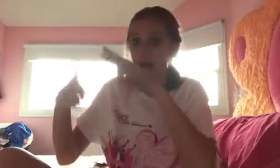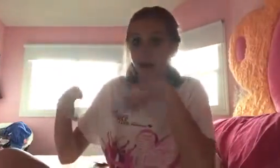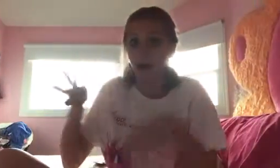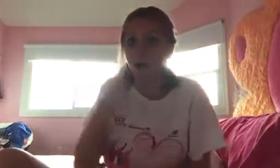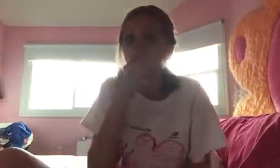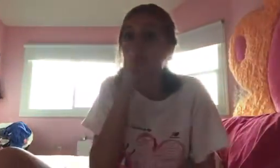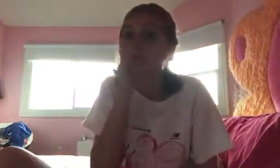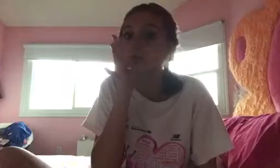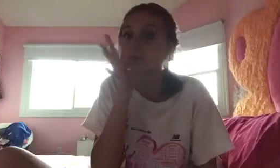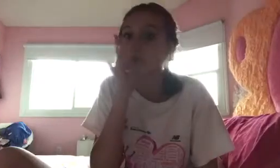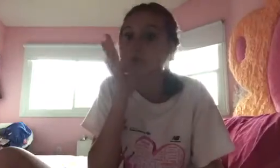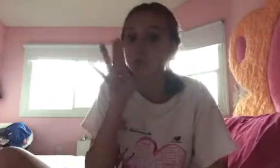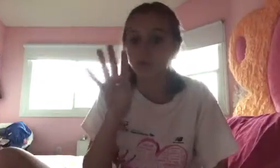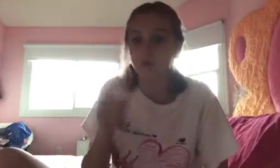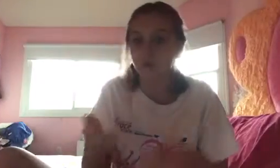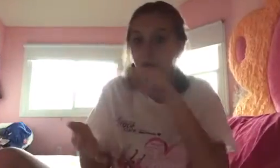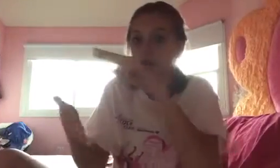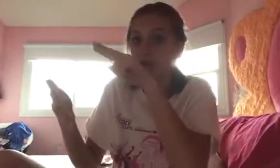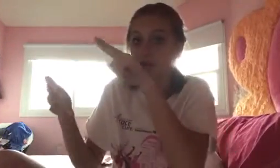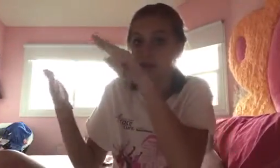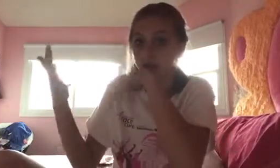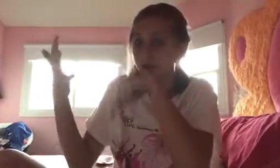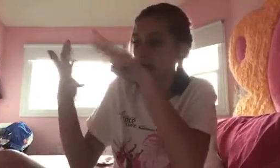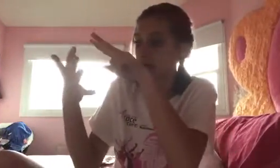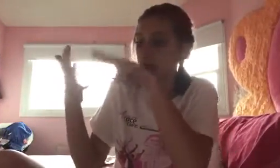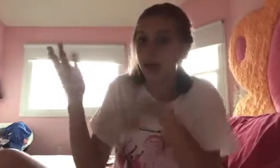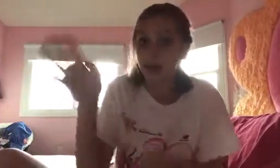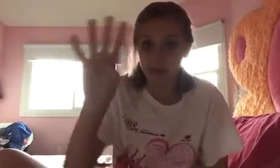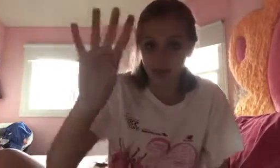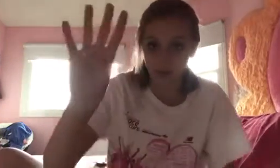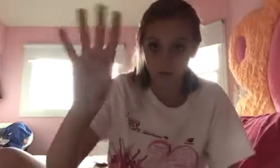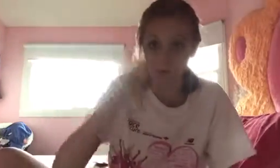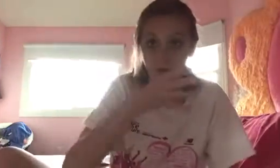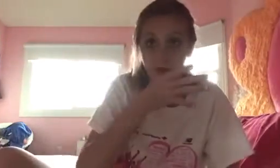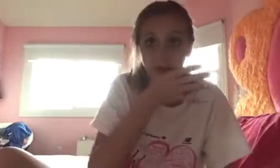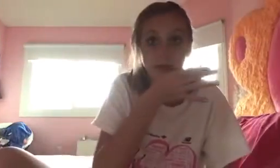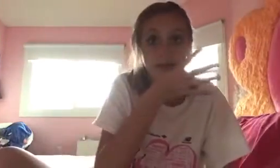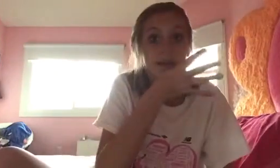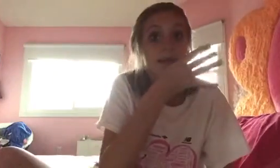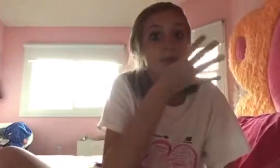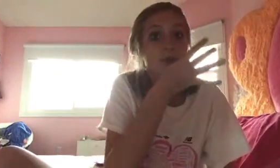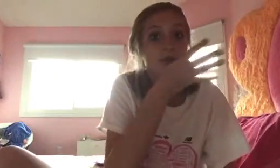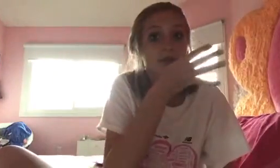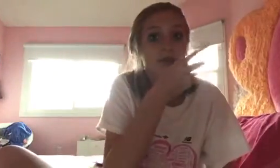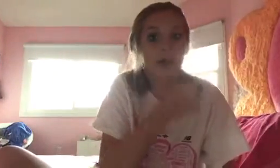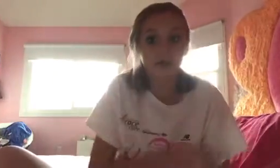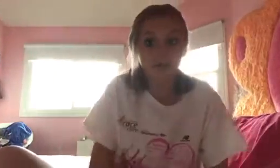it out, so do like, and then do your four again, and then wiggle your fingers,